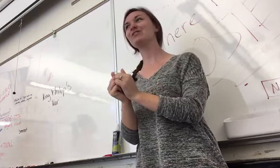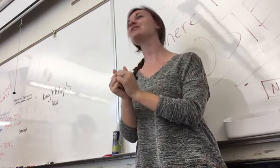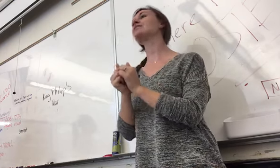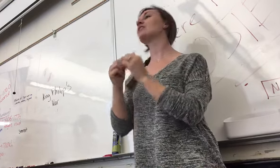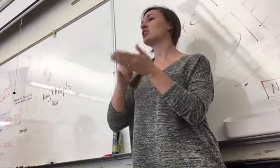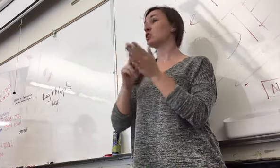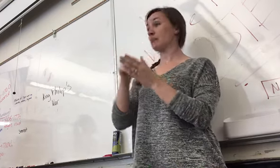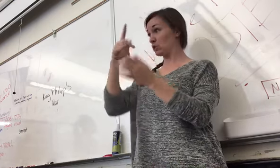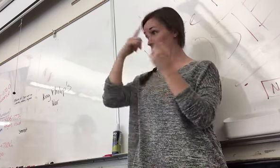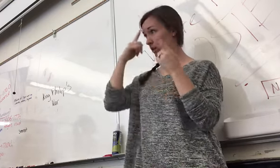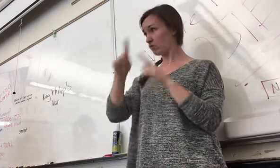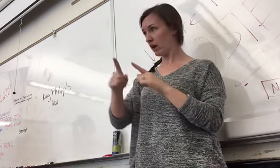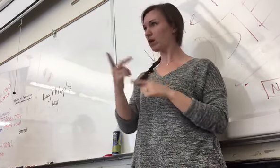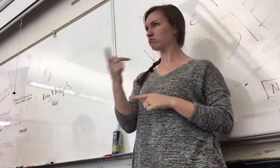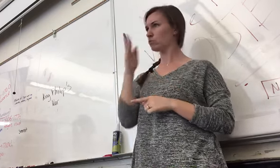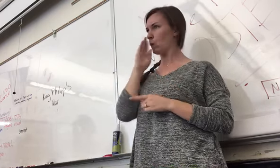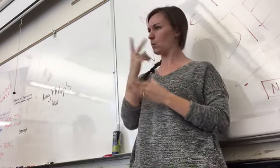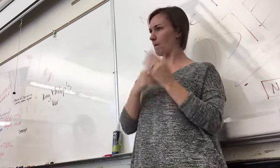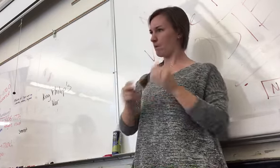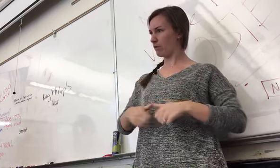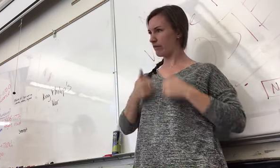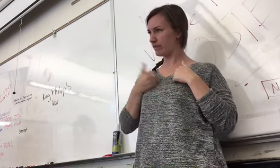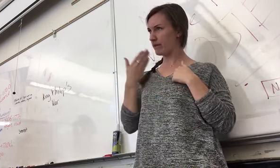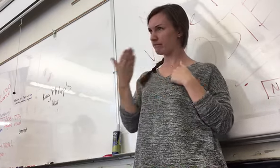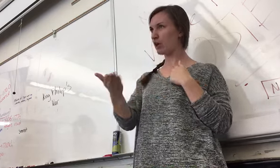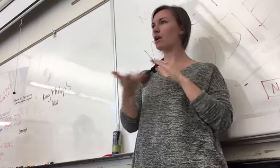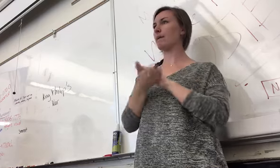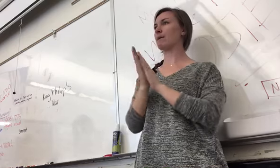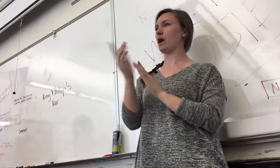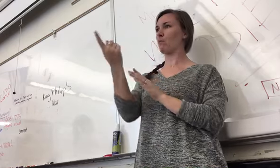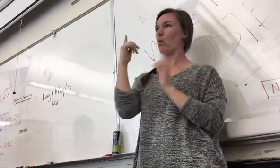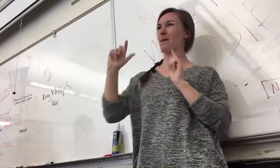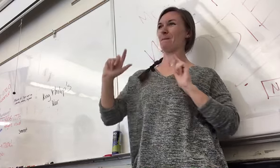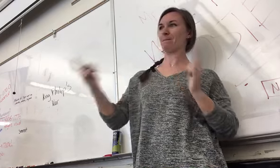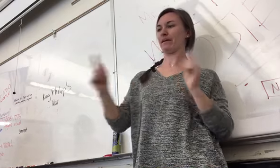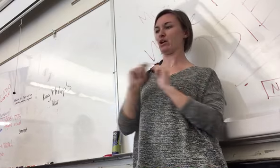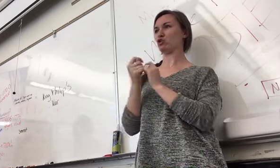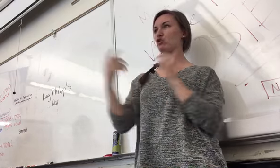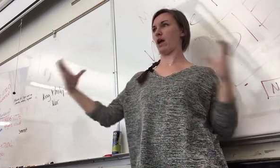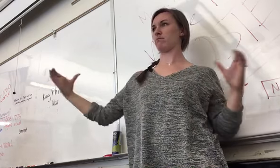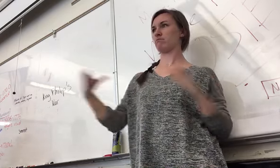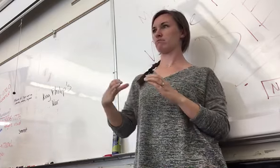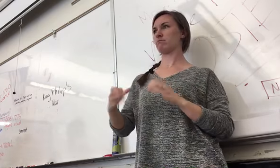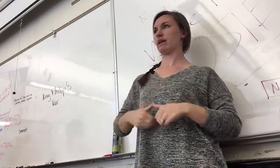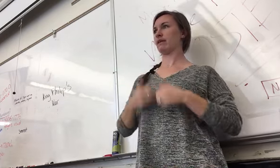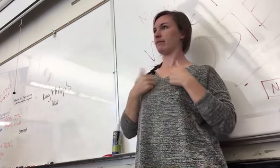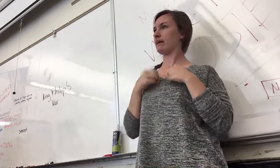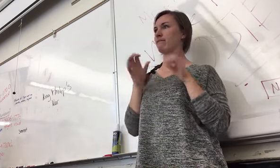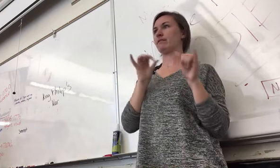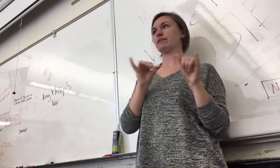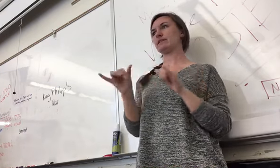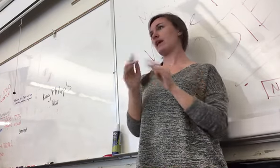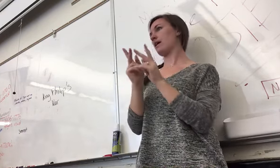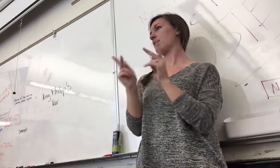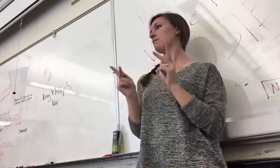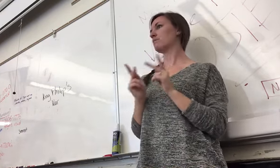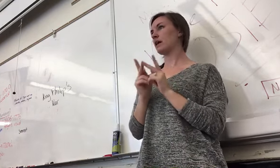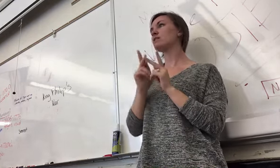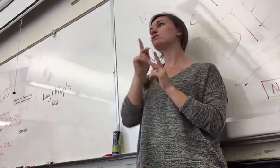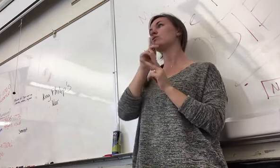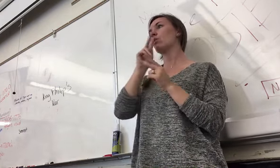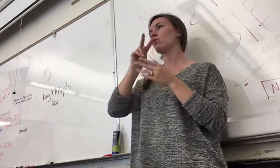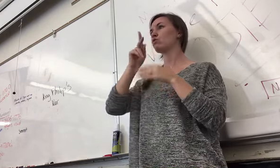agree we're both going to live there and become one tribe, one colony. We're going to live in the same place, and it causes a massive upswing of